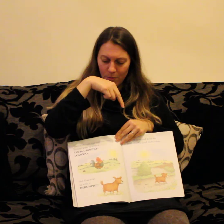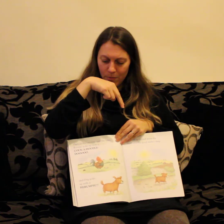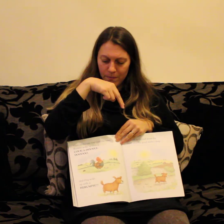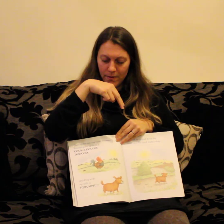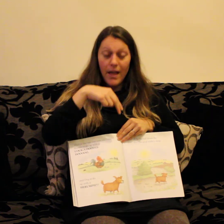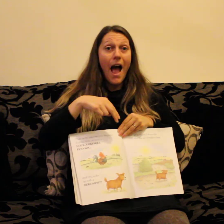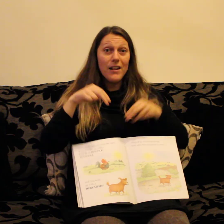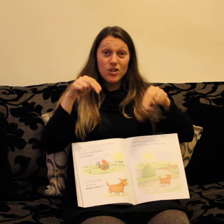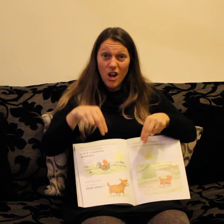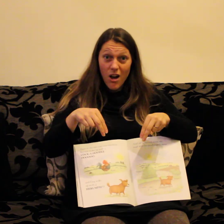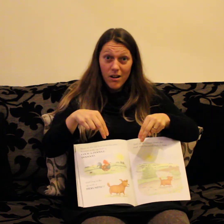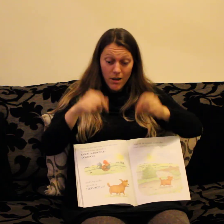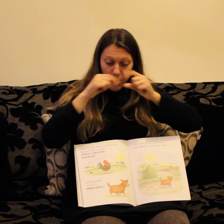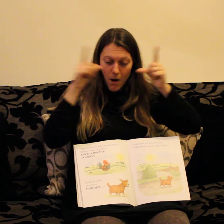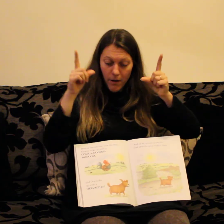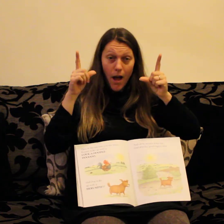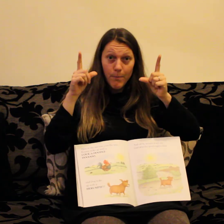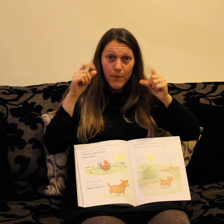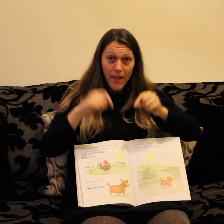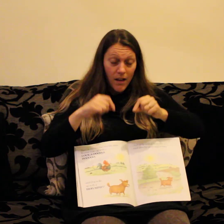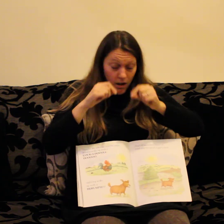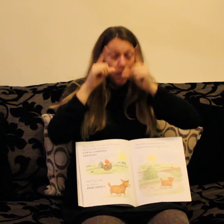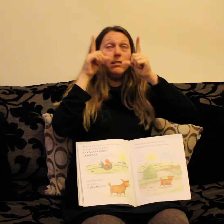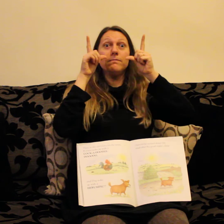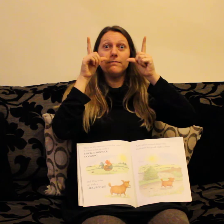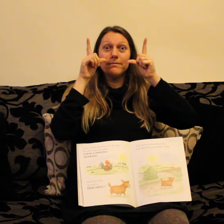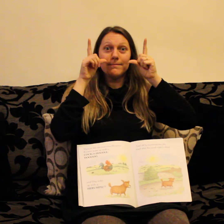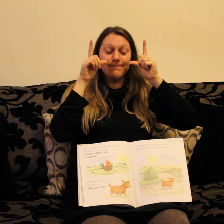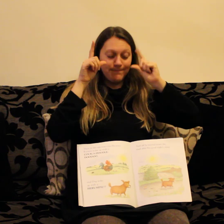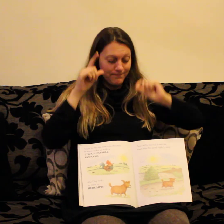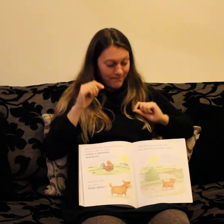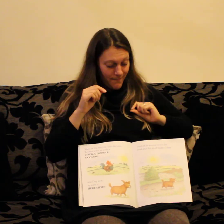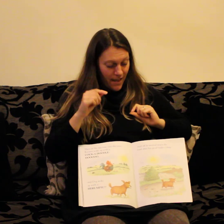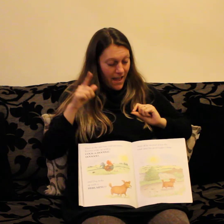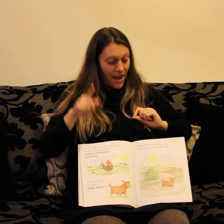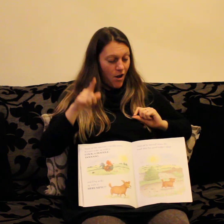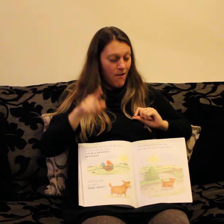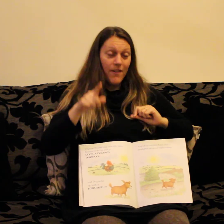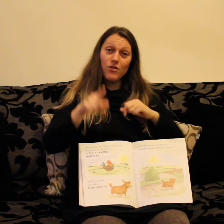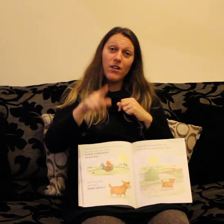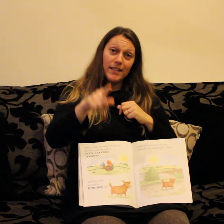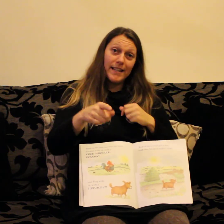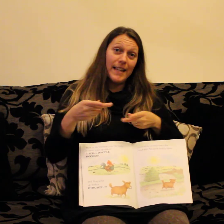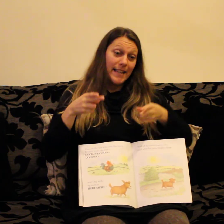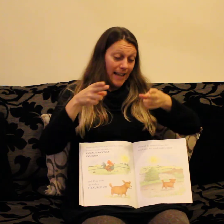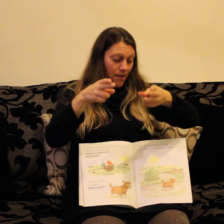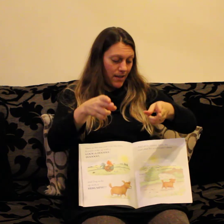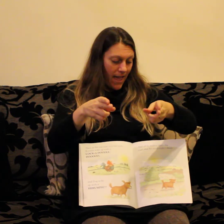cock-a-doodle-doo, and Dog woke up with a hurrah, and off he trotted down the